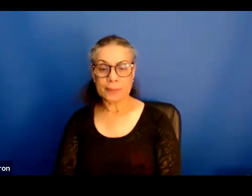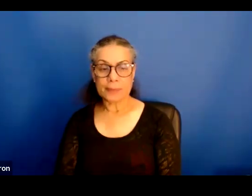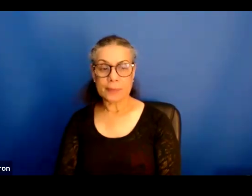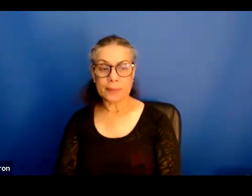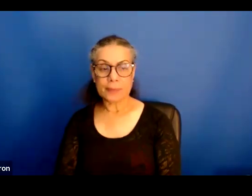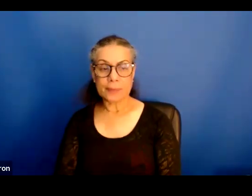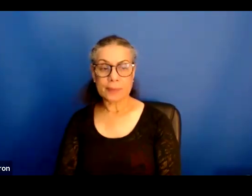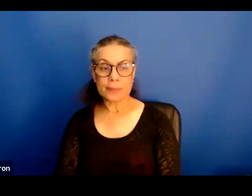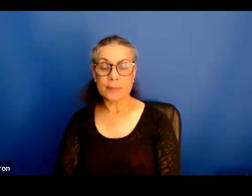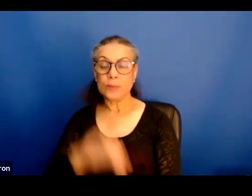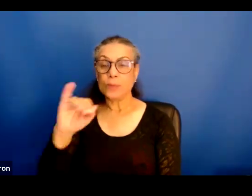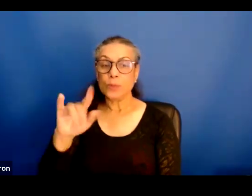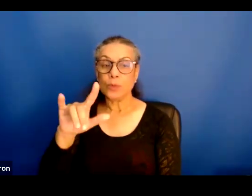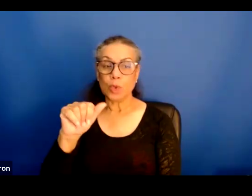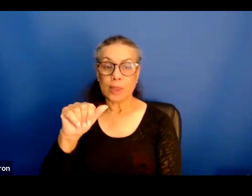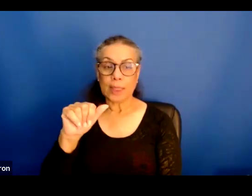Councillor Mejia.